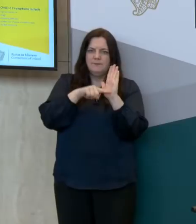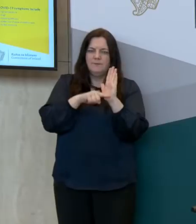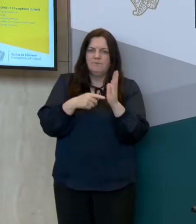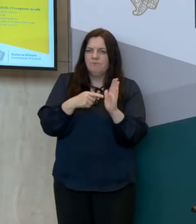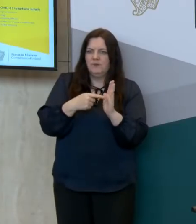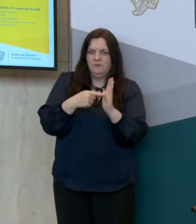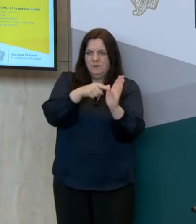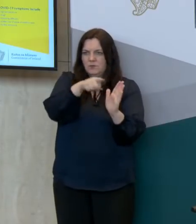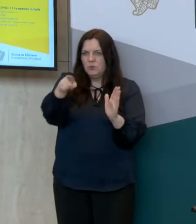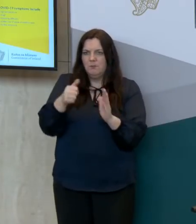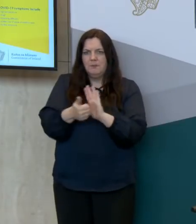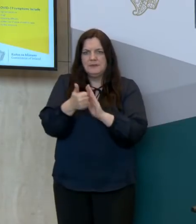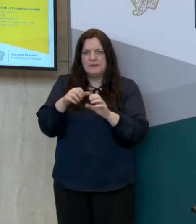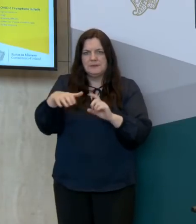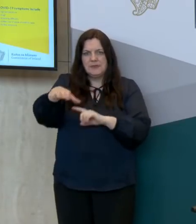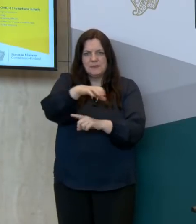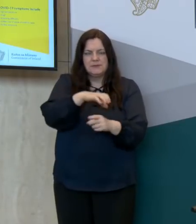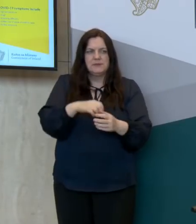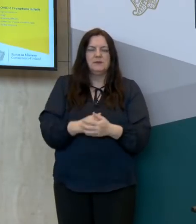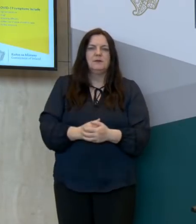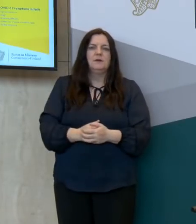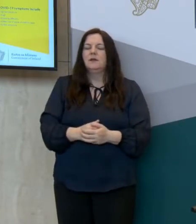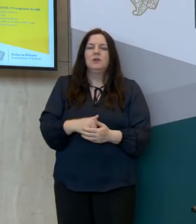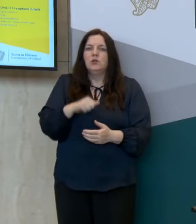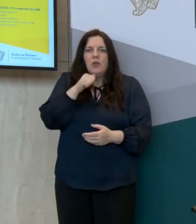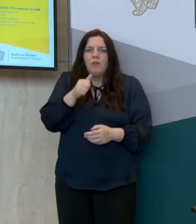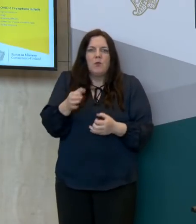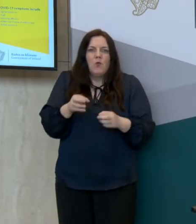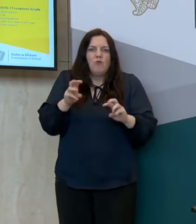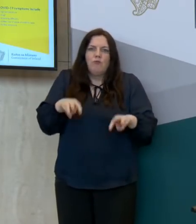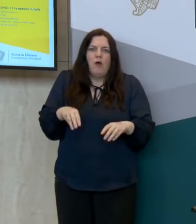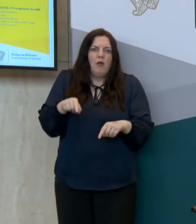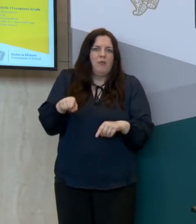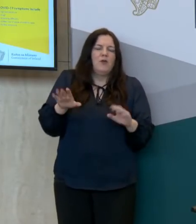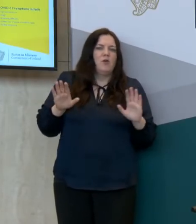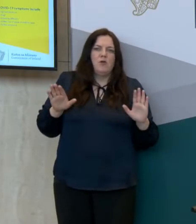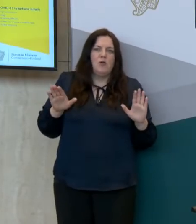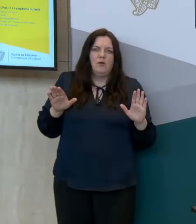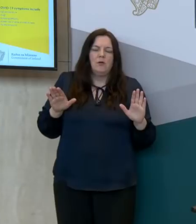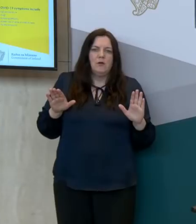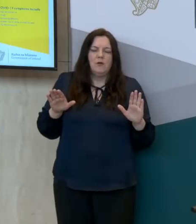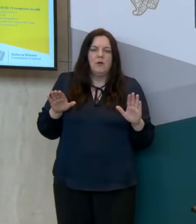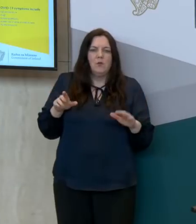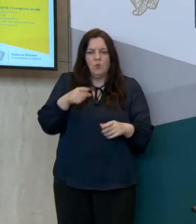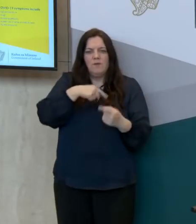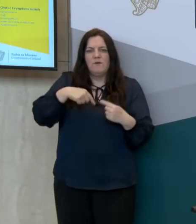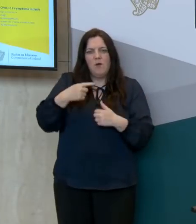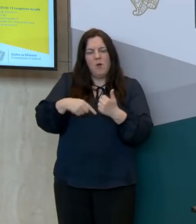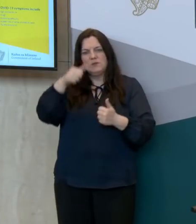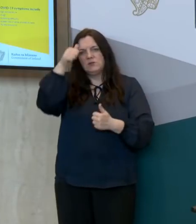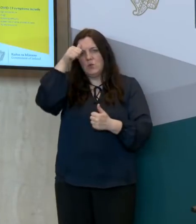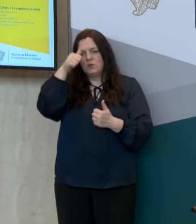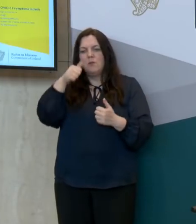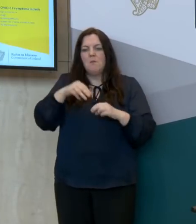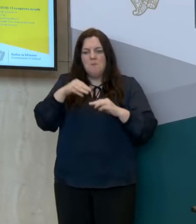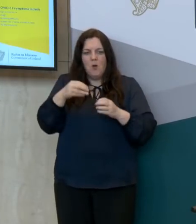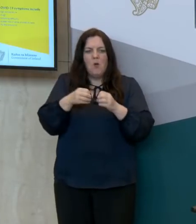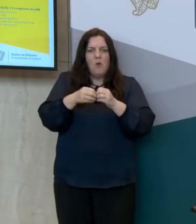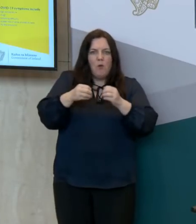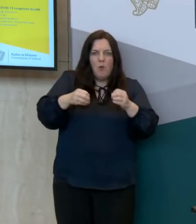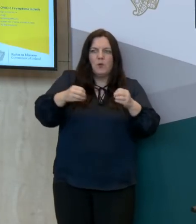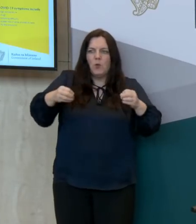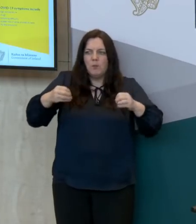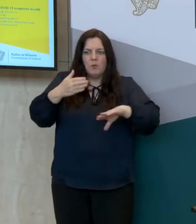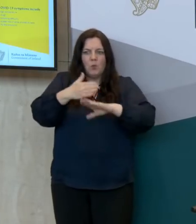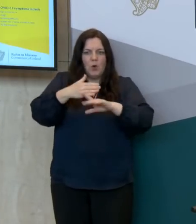suggestion that anything went wrong here. We've always known that as we open workplaces, that